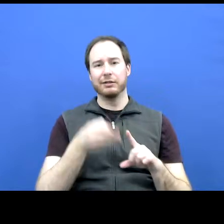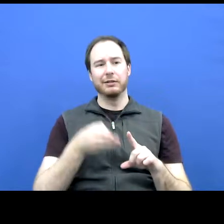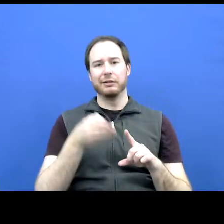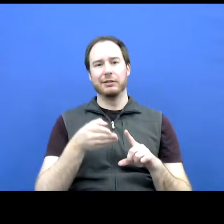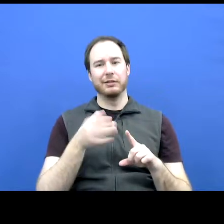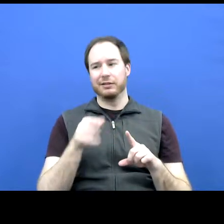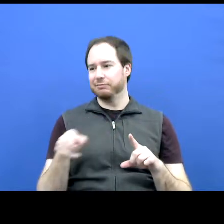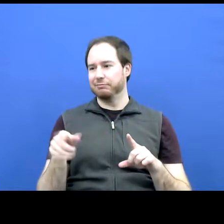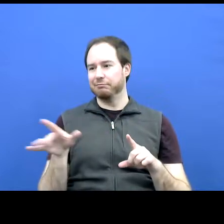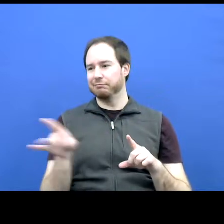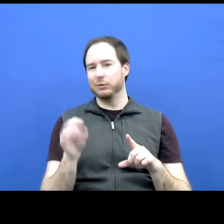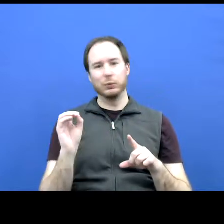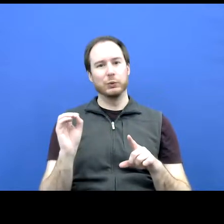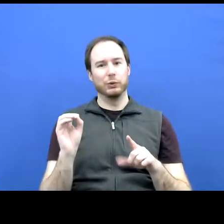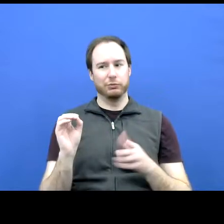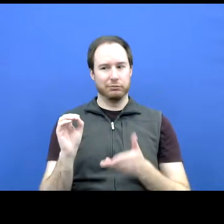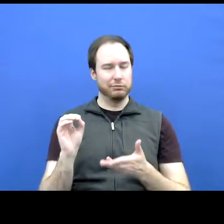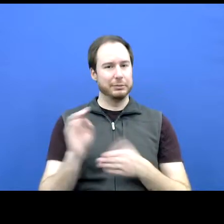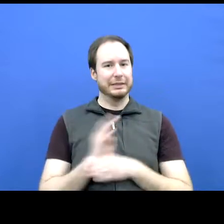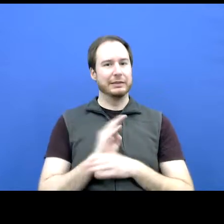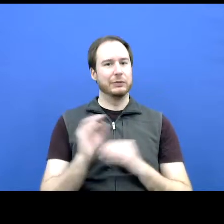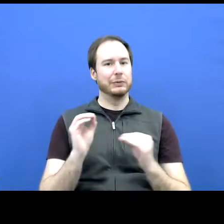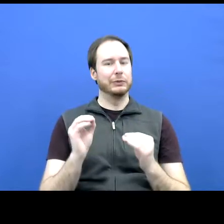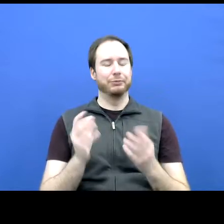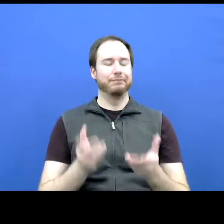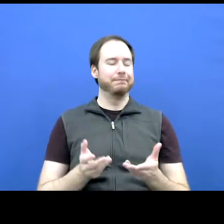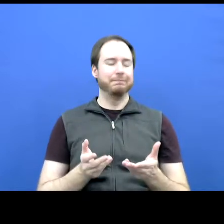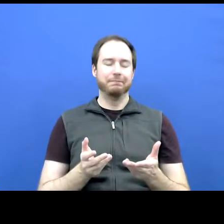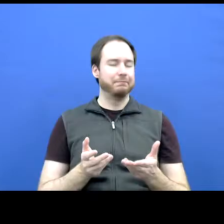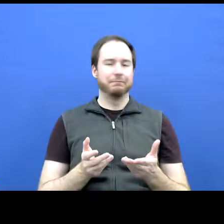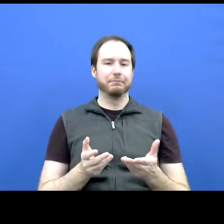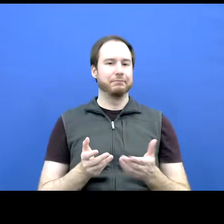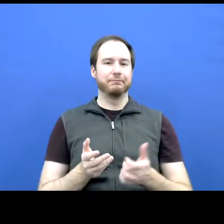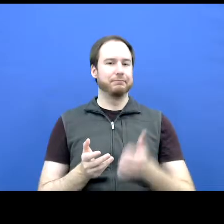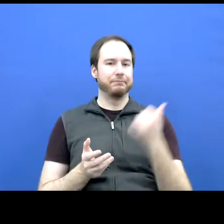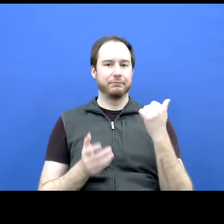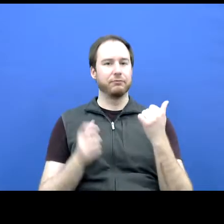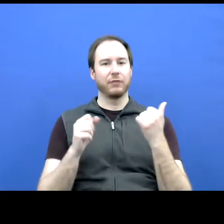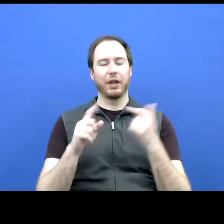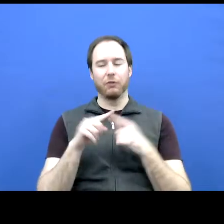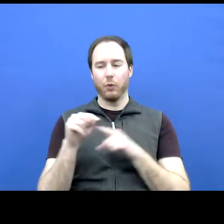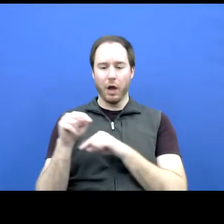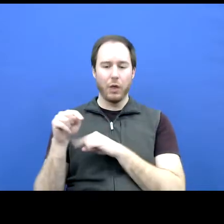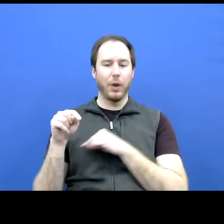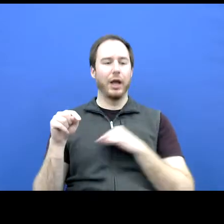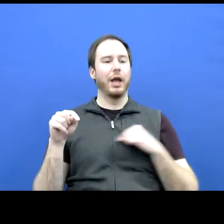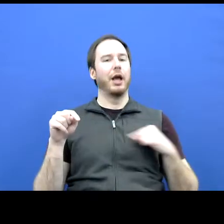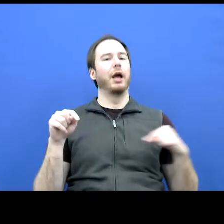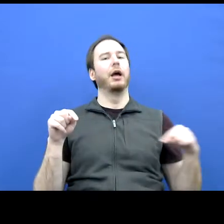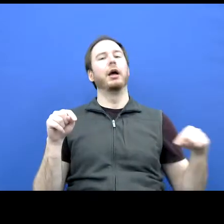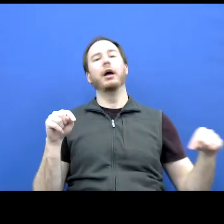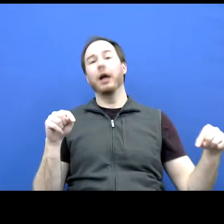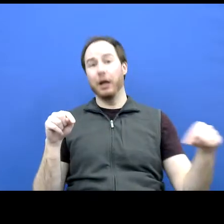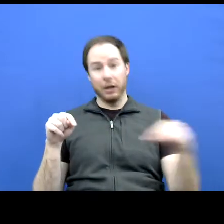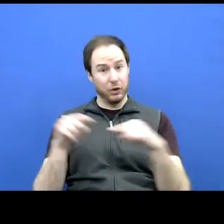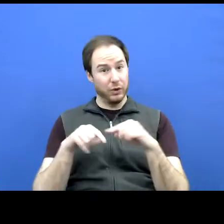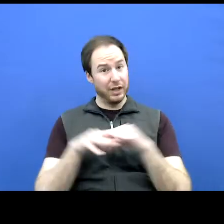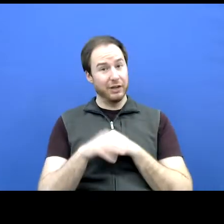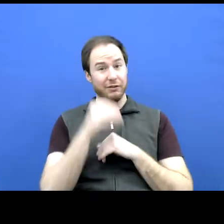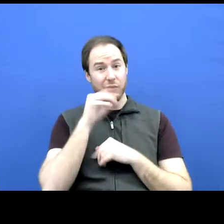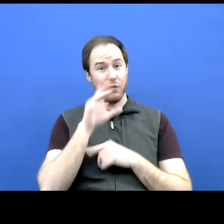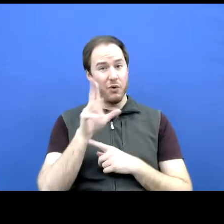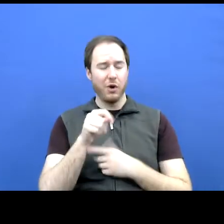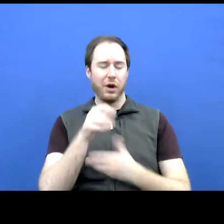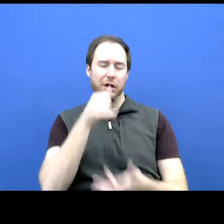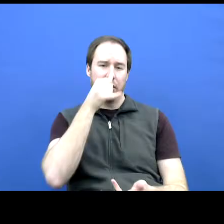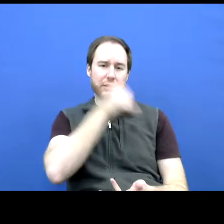That connection wasn't there. And so it was very difficult. You had to go all the way out and all the way around the outside and then back in if you wanted to get